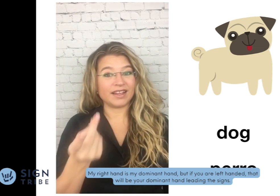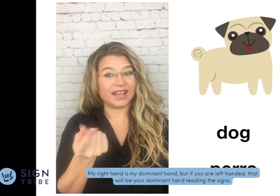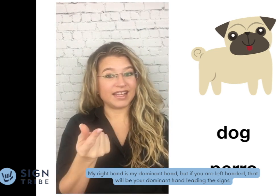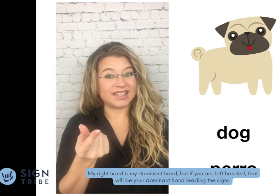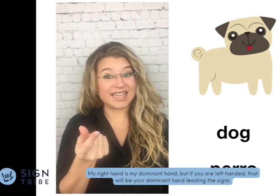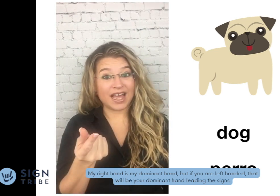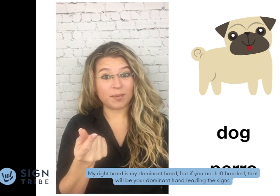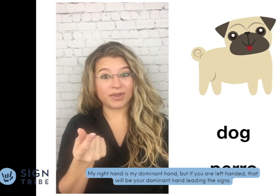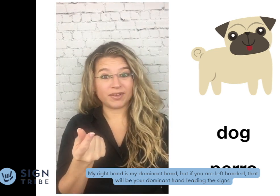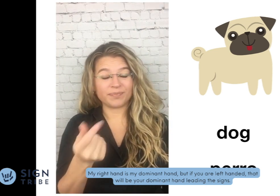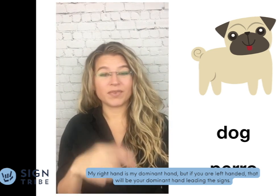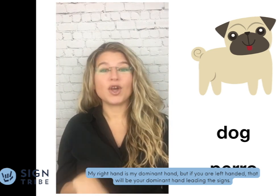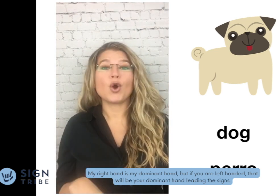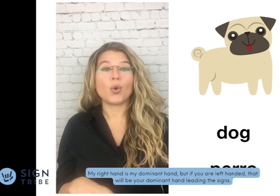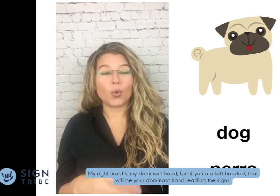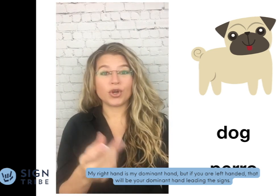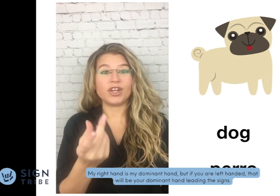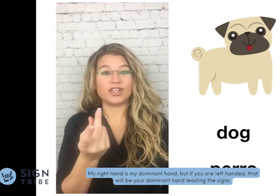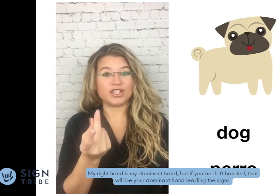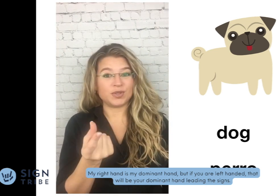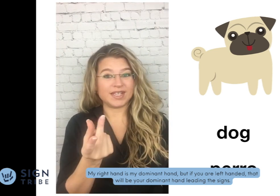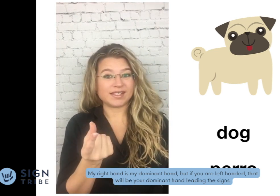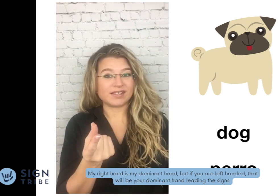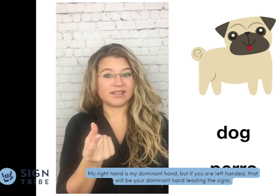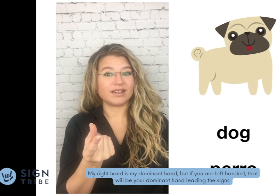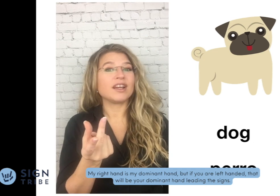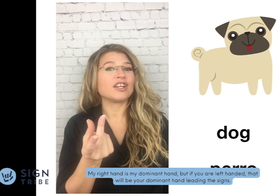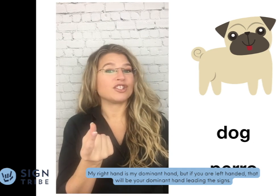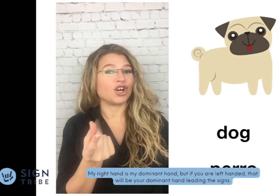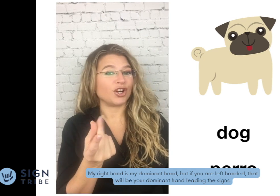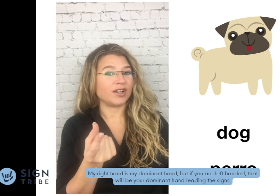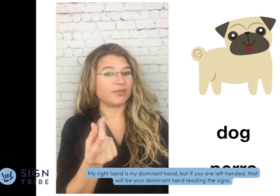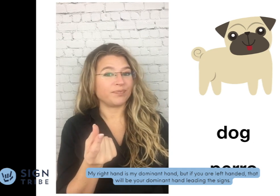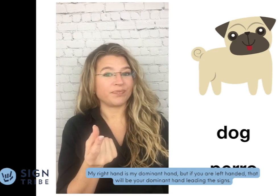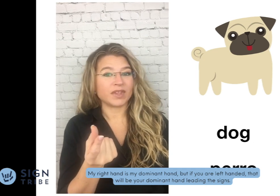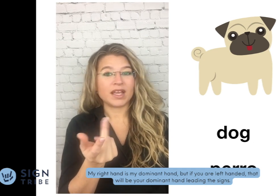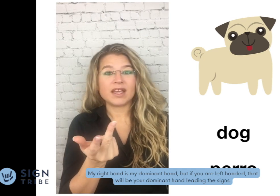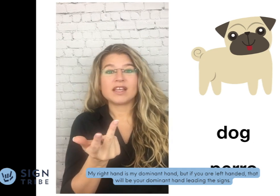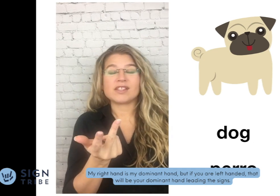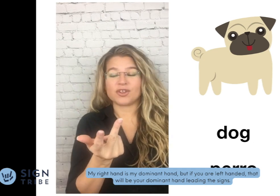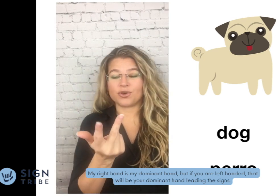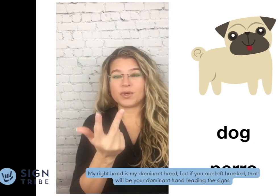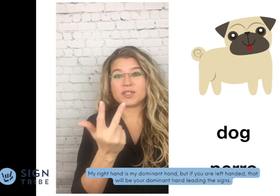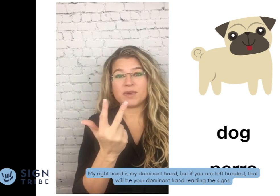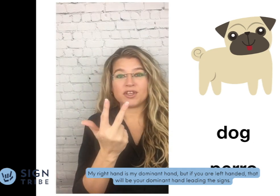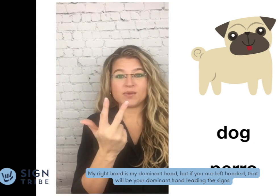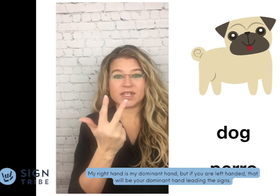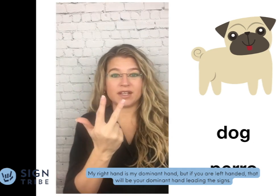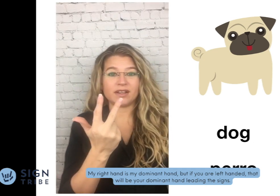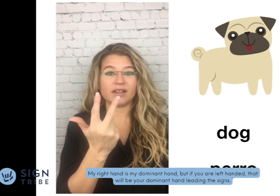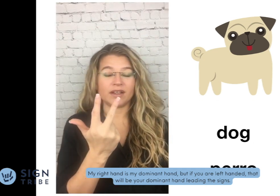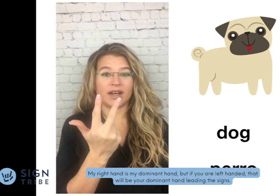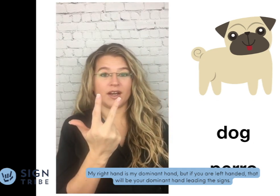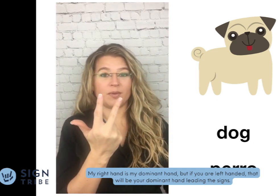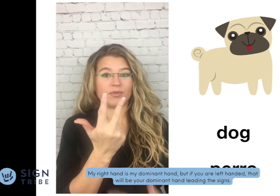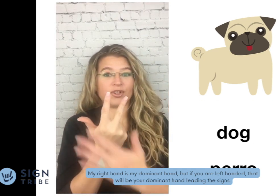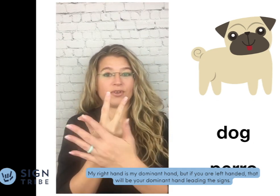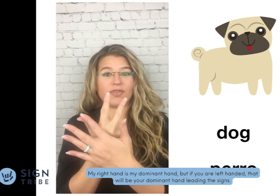and snap, or you can just do this. Dog. So you're going to be using your